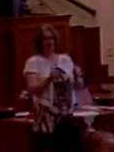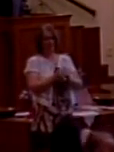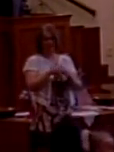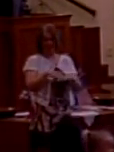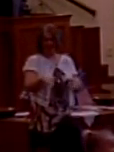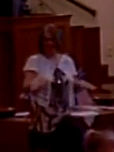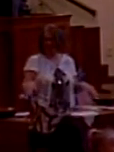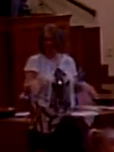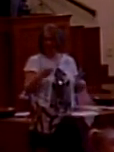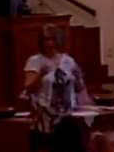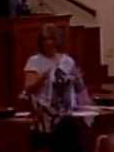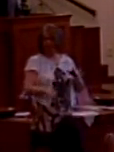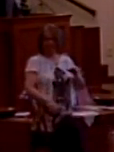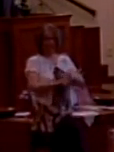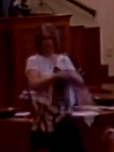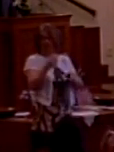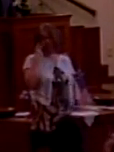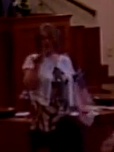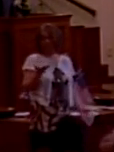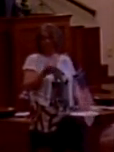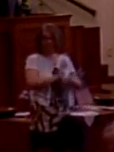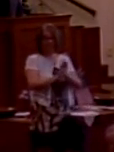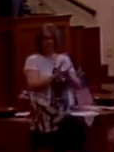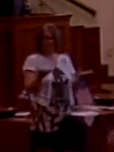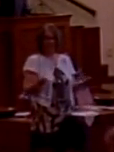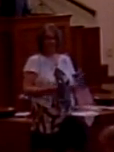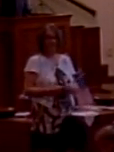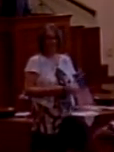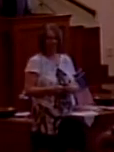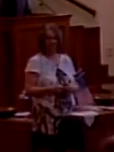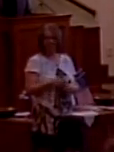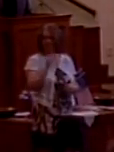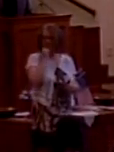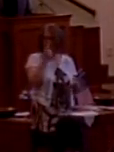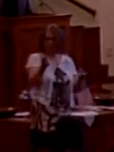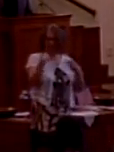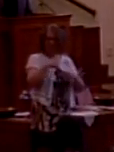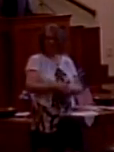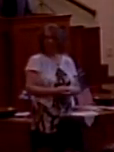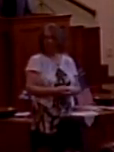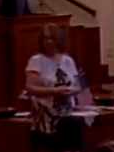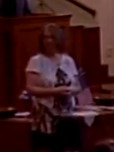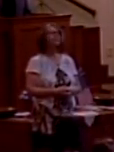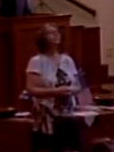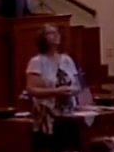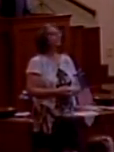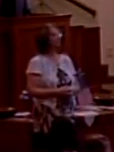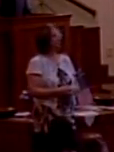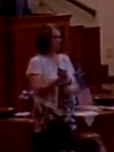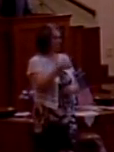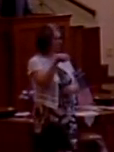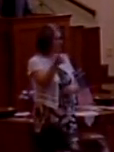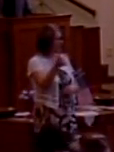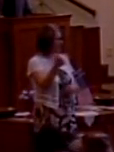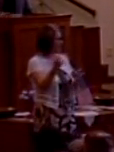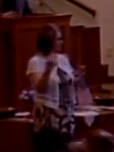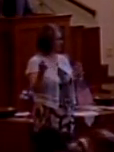or maybe you just want to show up and watch it. So we'd love to have you come and be a part of that. So anything else? Any